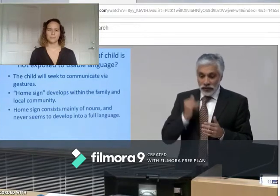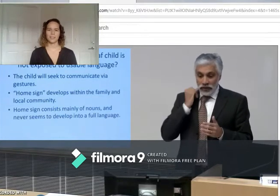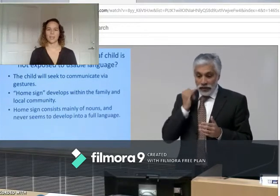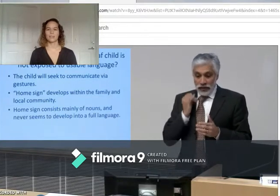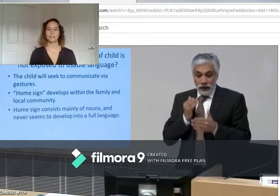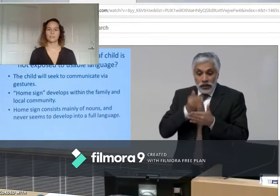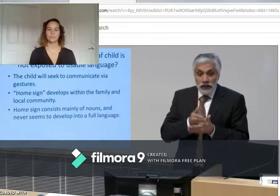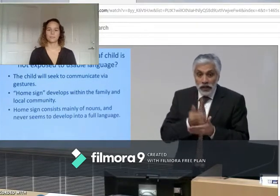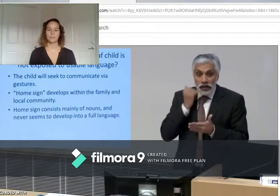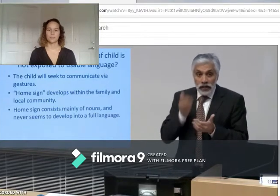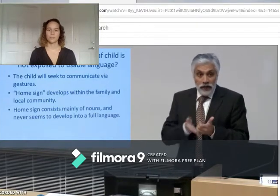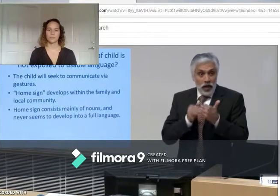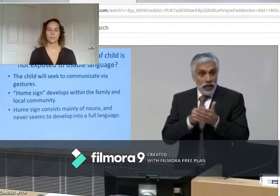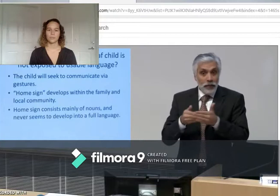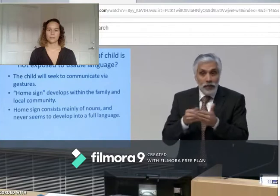normally expect that.